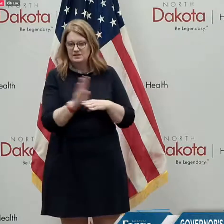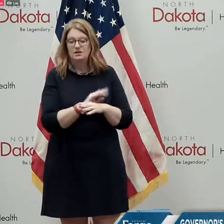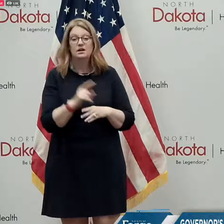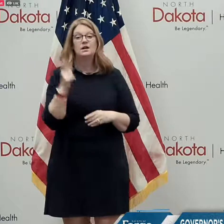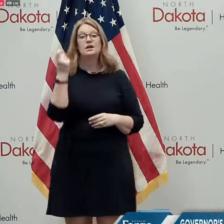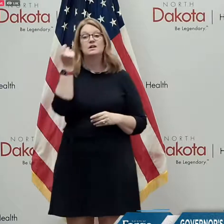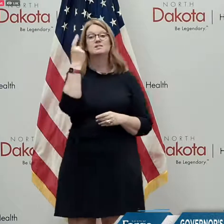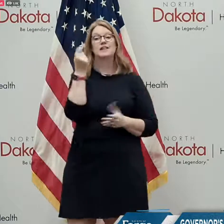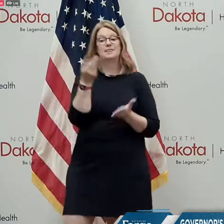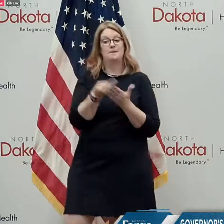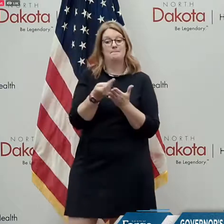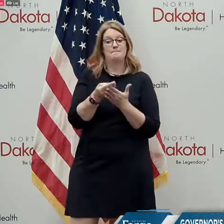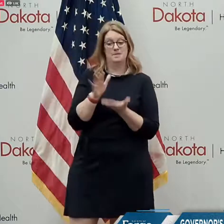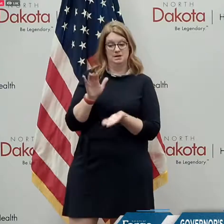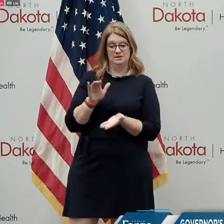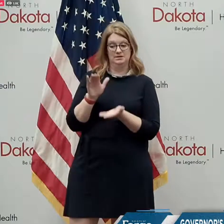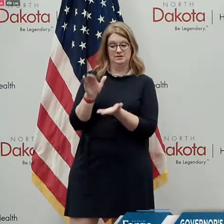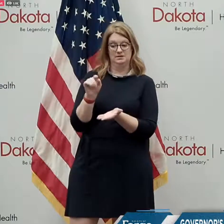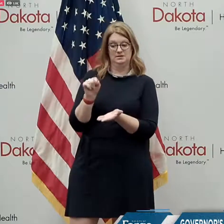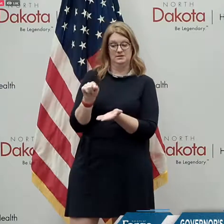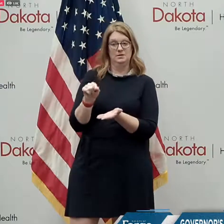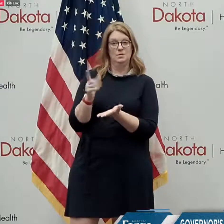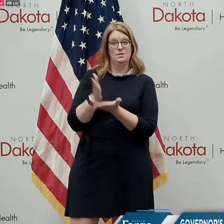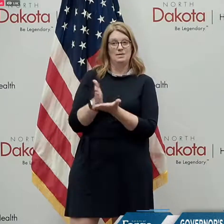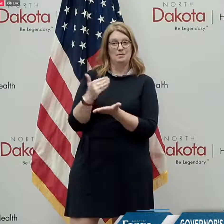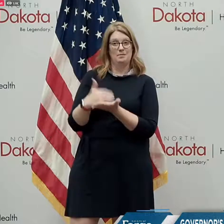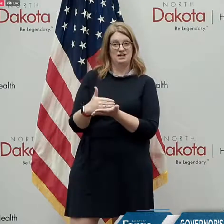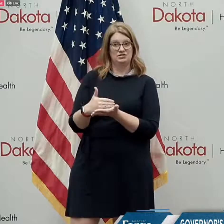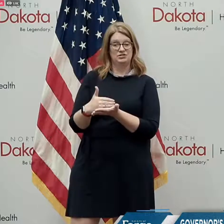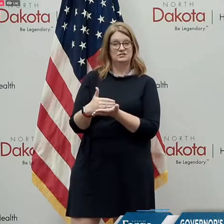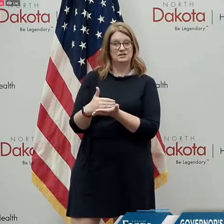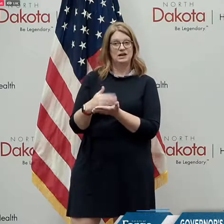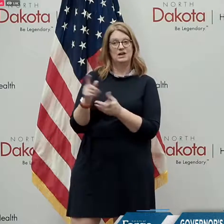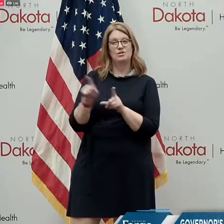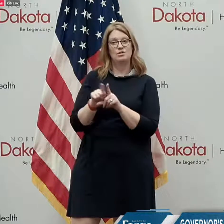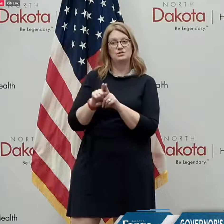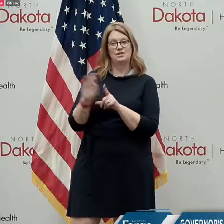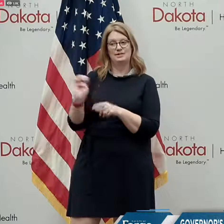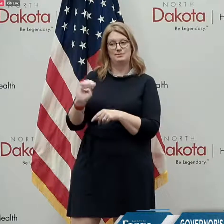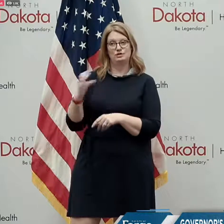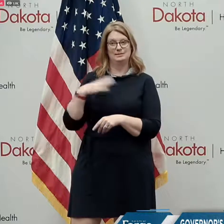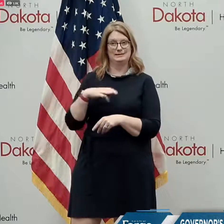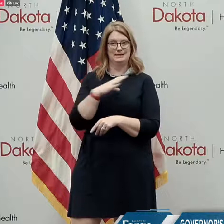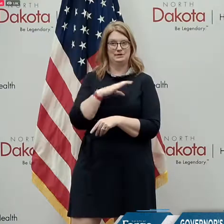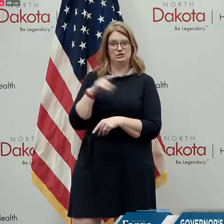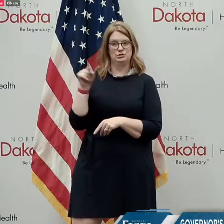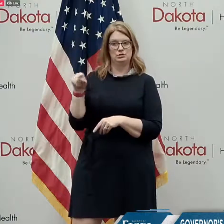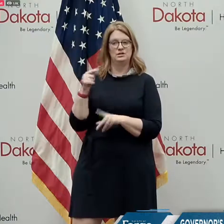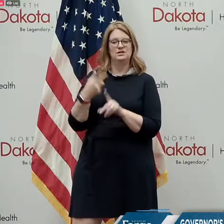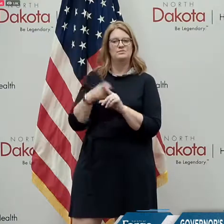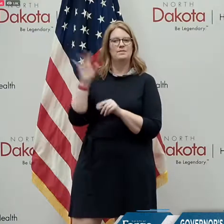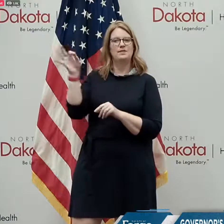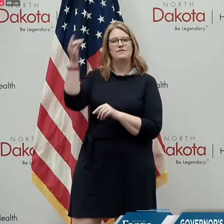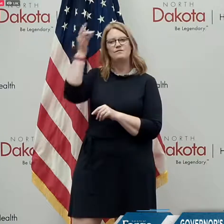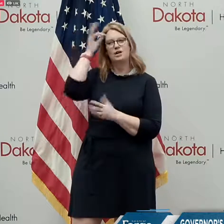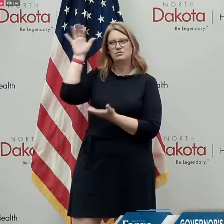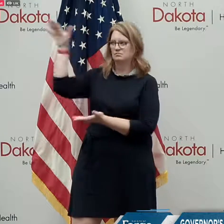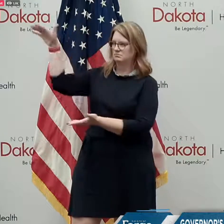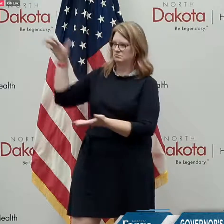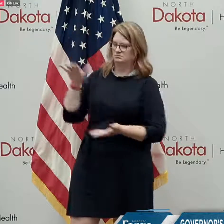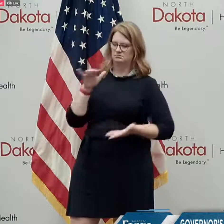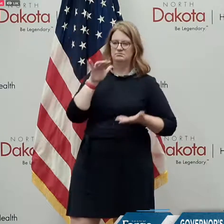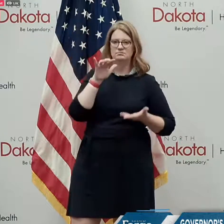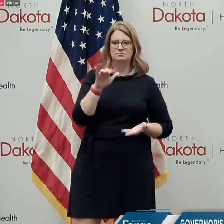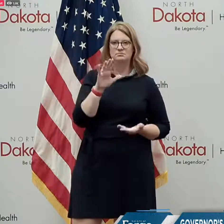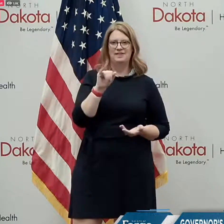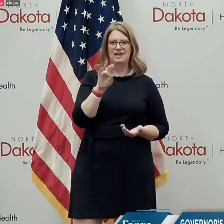approved by the budget section of the legislature and the Emergency Commission that came from the federal coronavirus